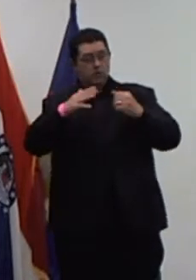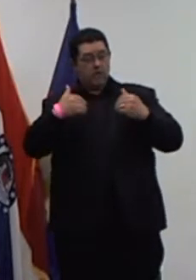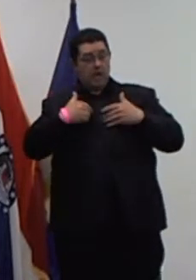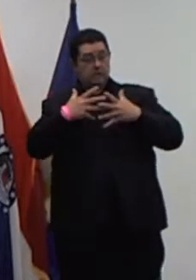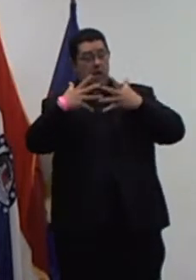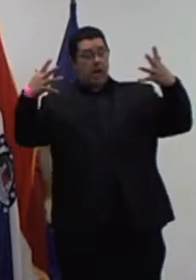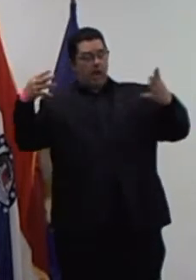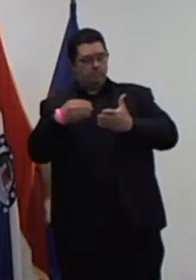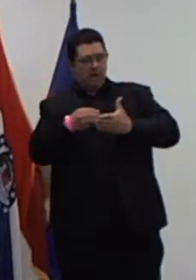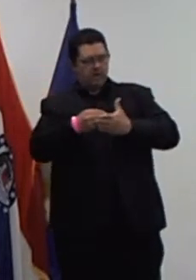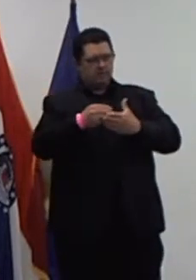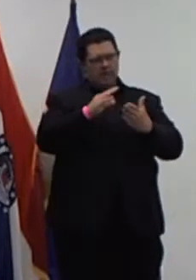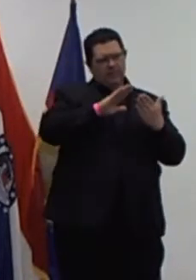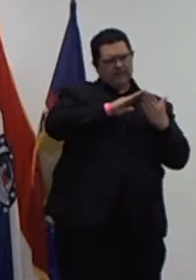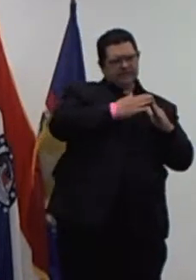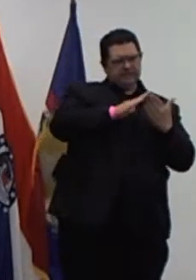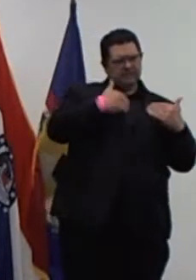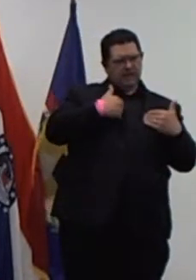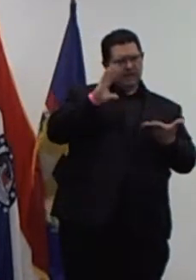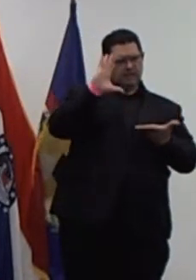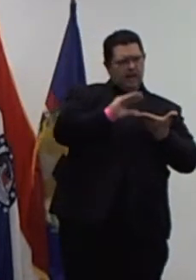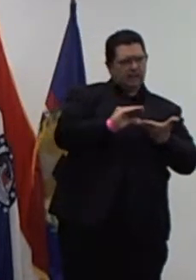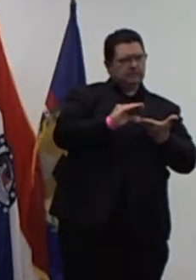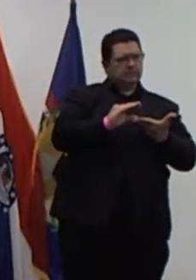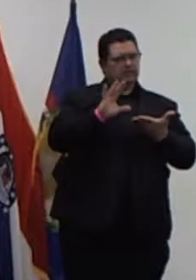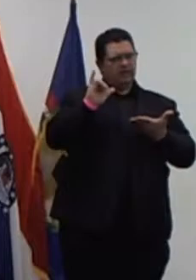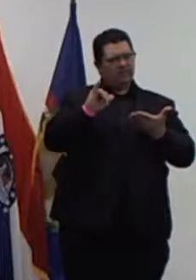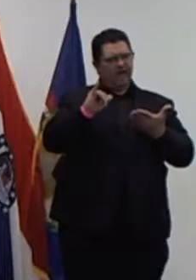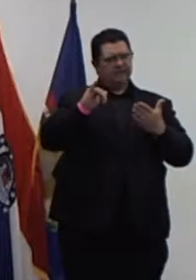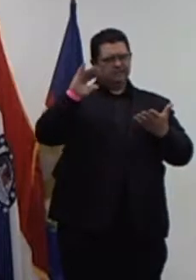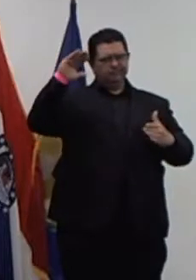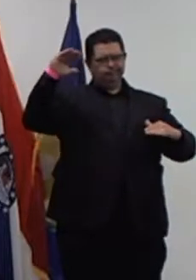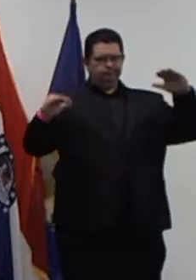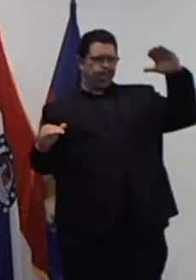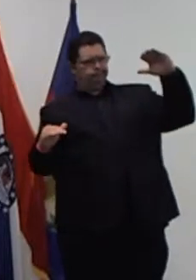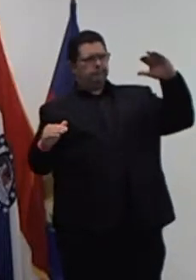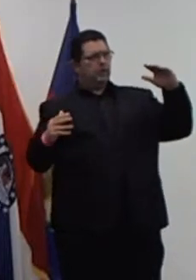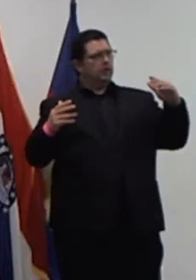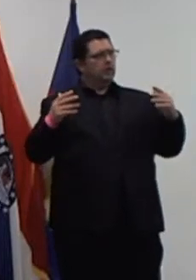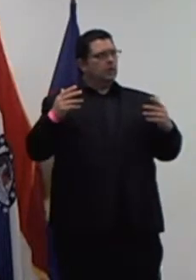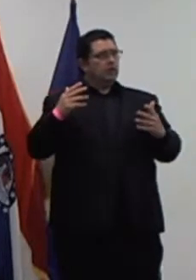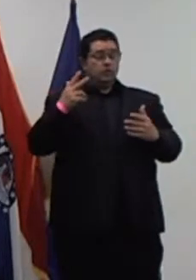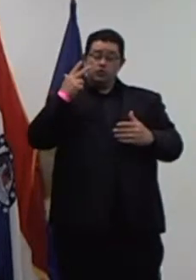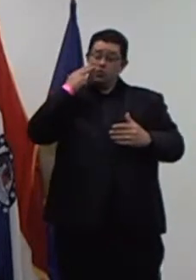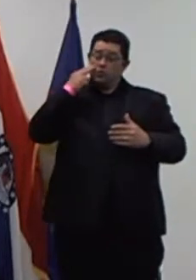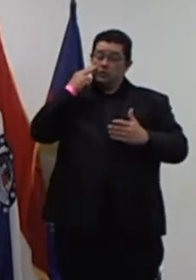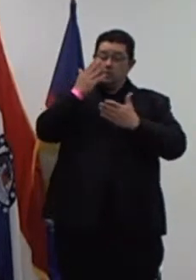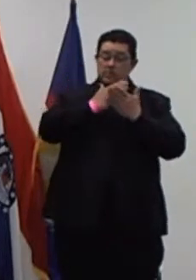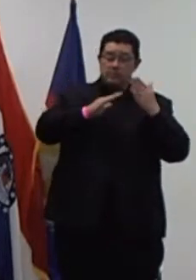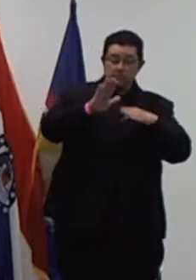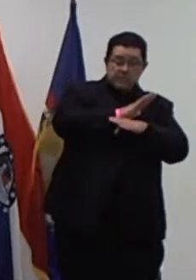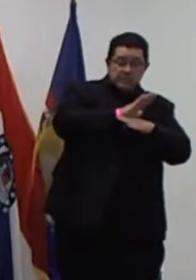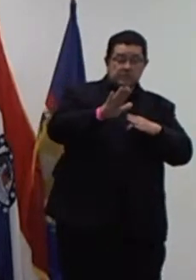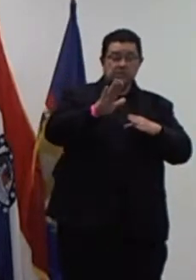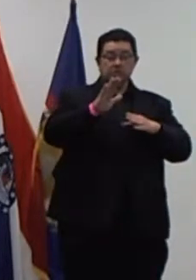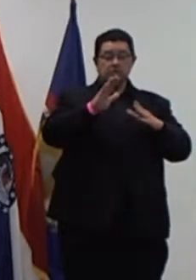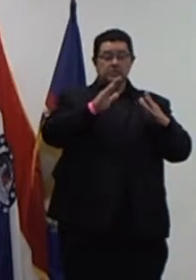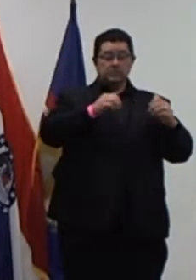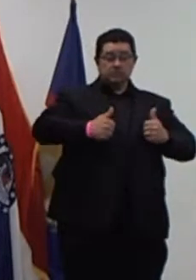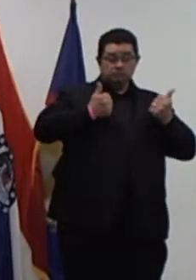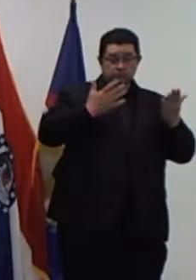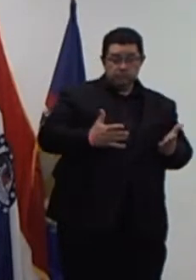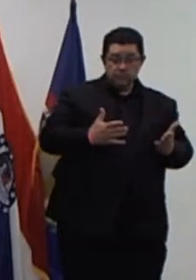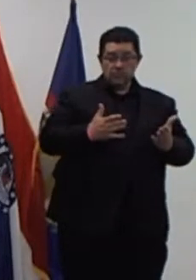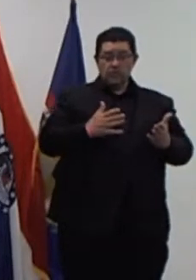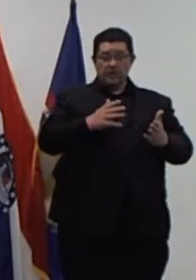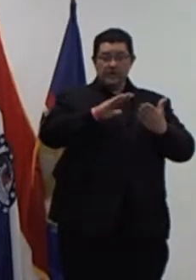of it. And that's created disparities. You see some of the most vulnerable residents and businesses in the city that